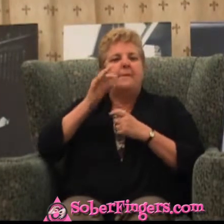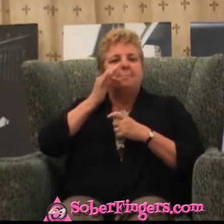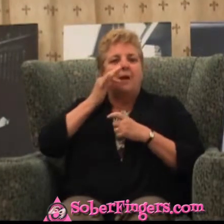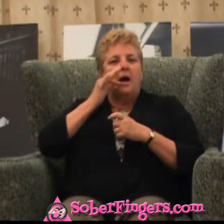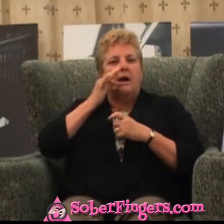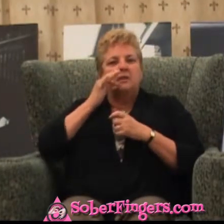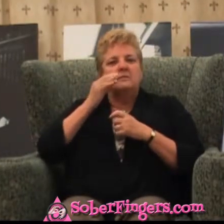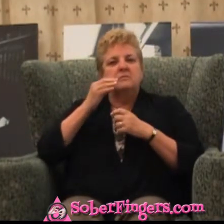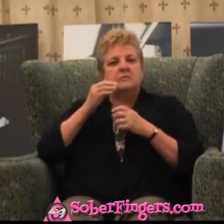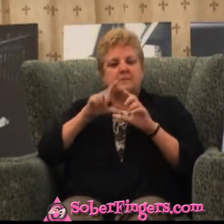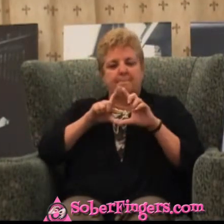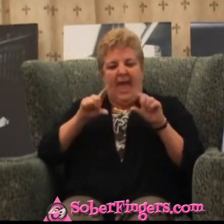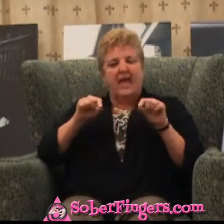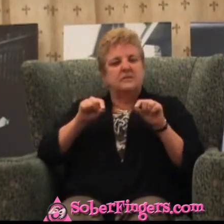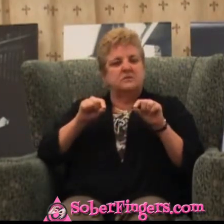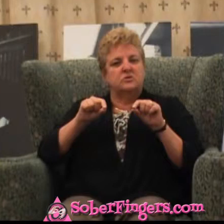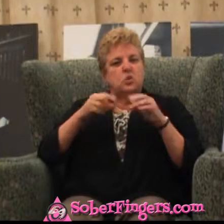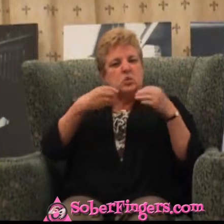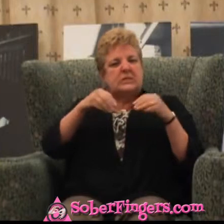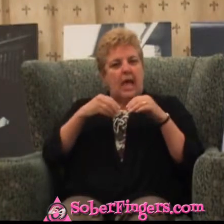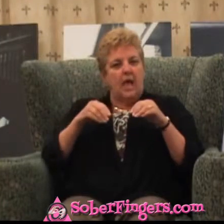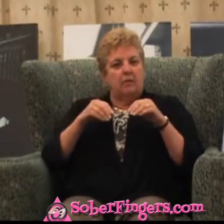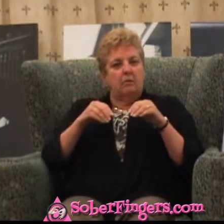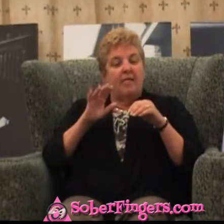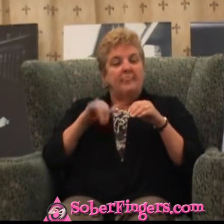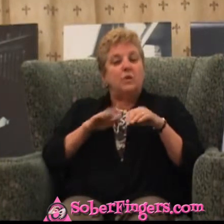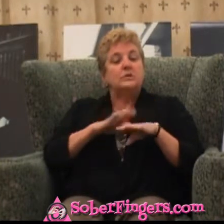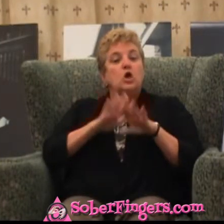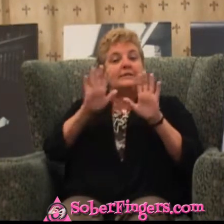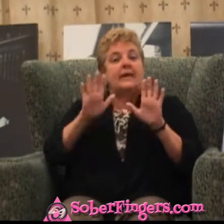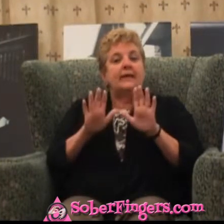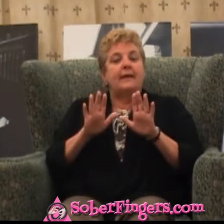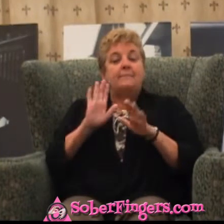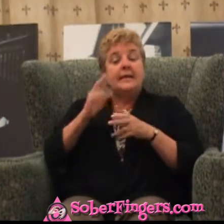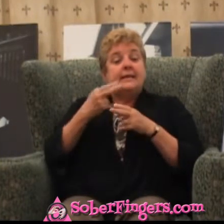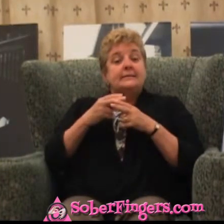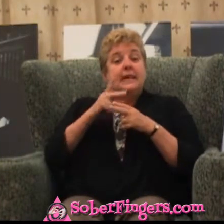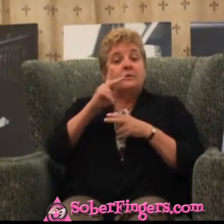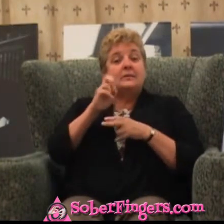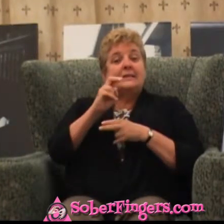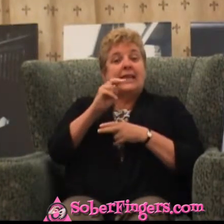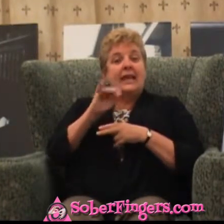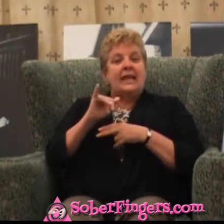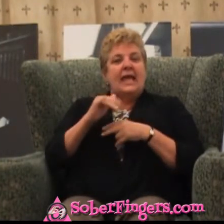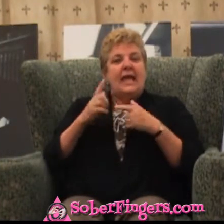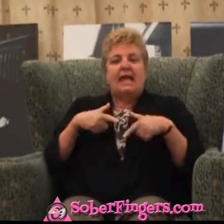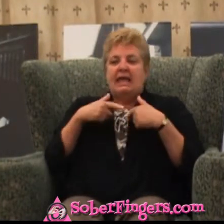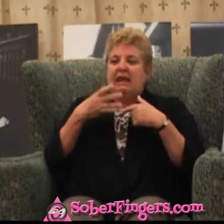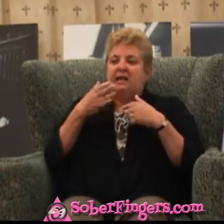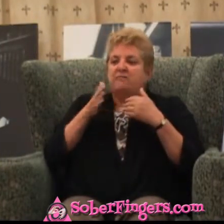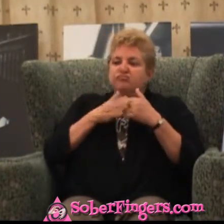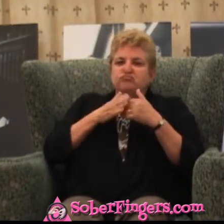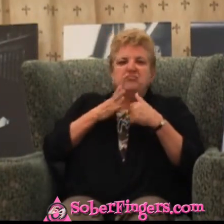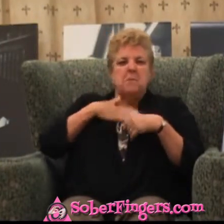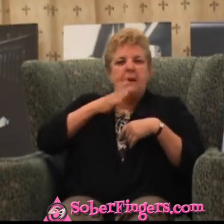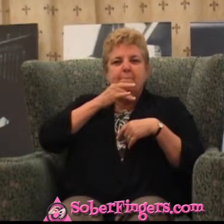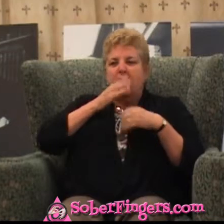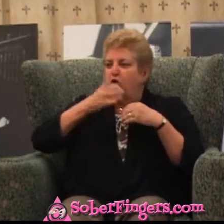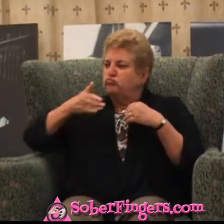for him. It was a Sunday. His name was Kenny, and he lived several doors down from my mother. And Kenny was slipping